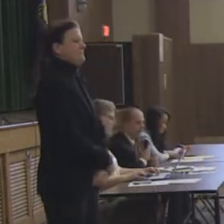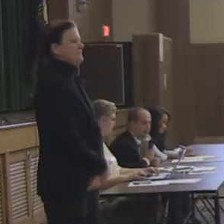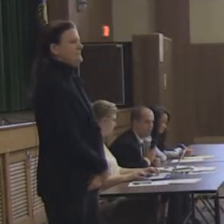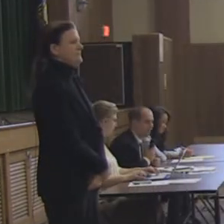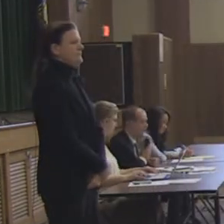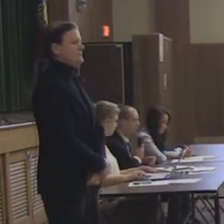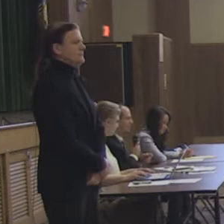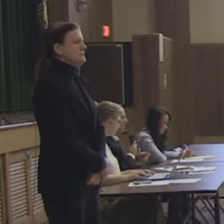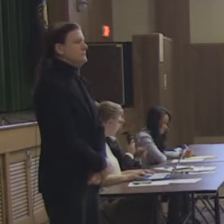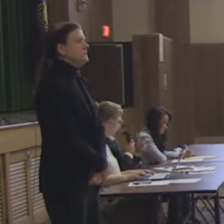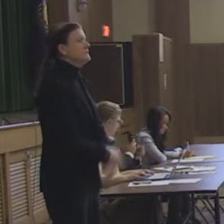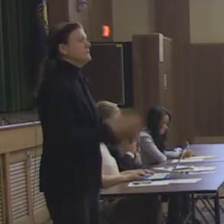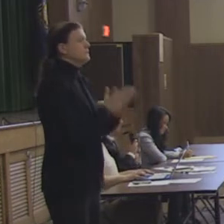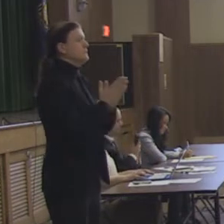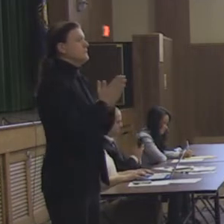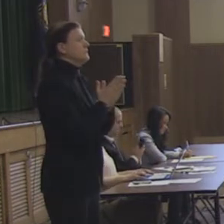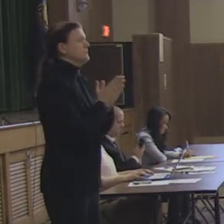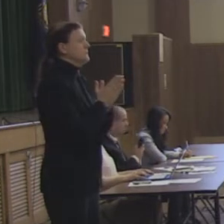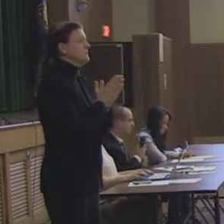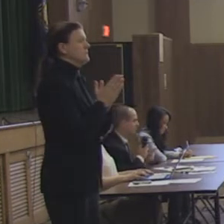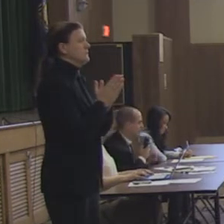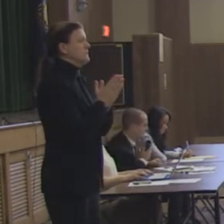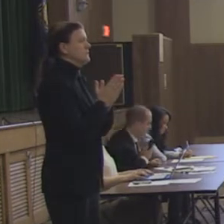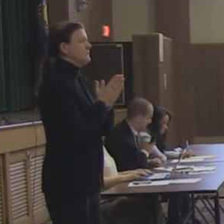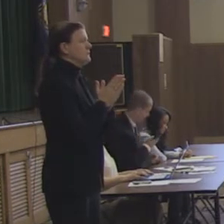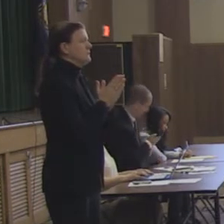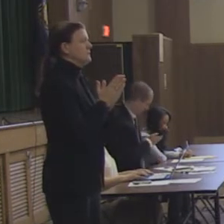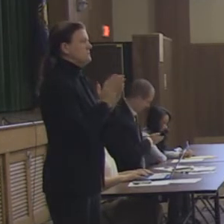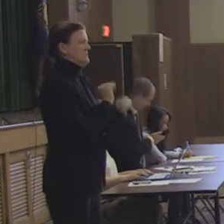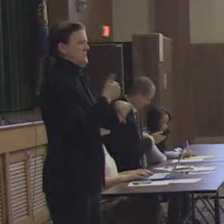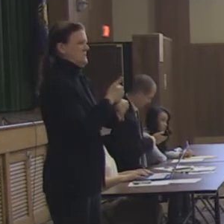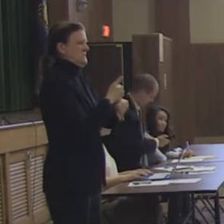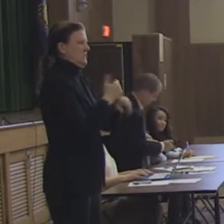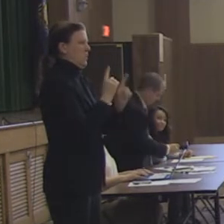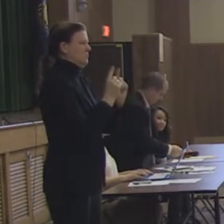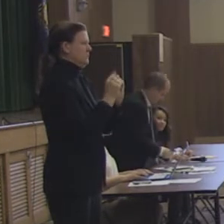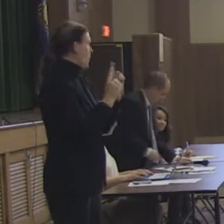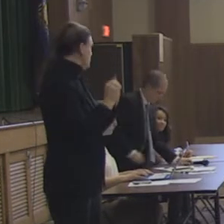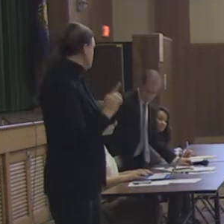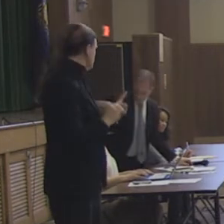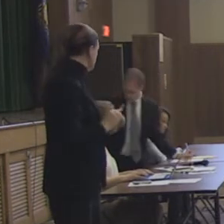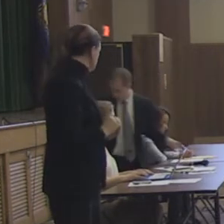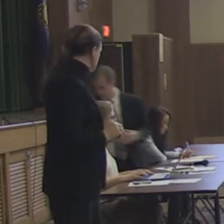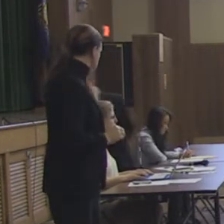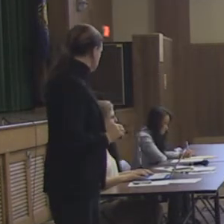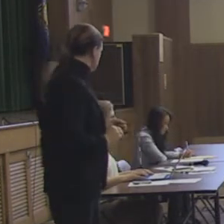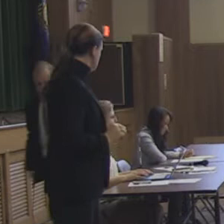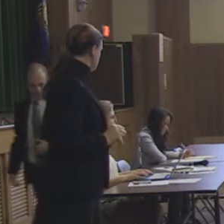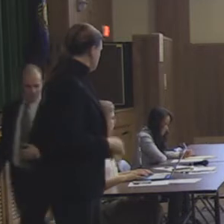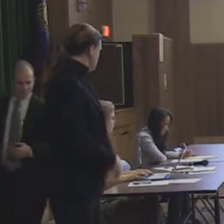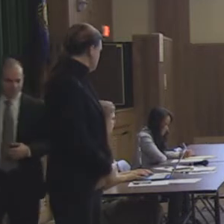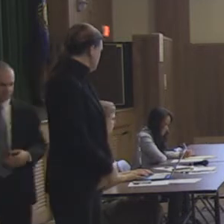And before we continue, I'm just going to do a quick logistical fix. Hold on one sec.